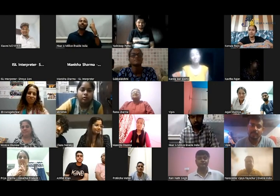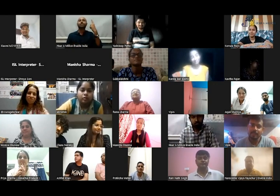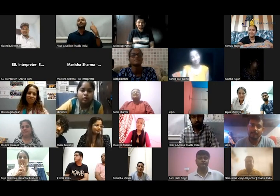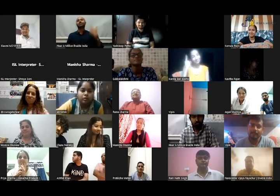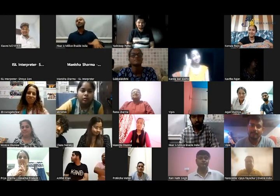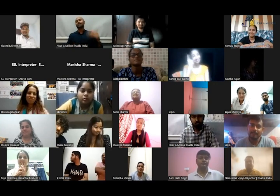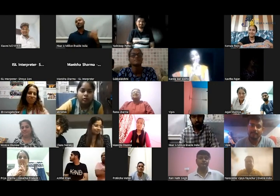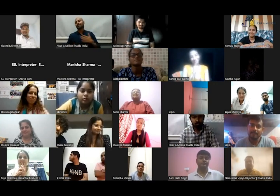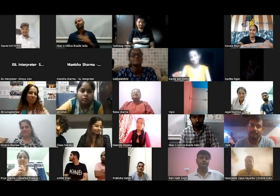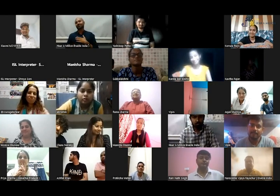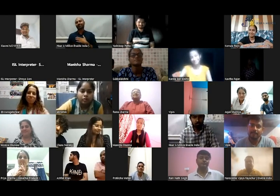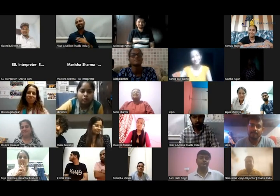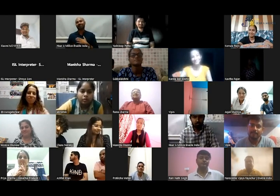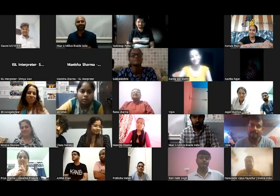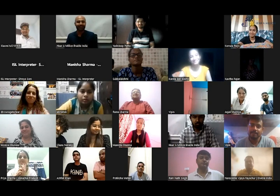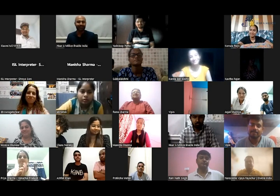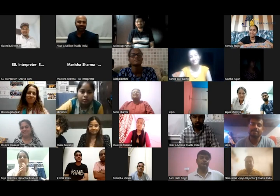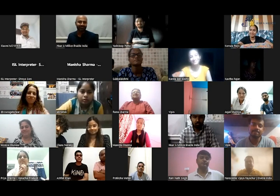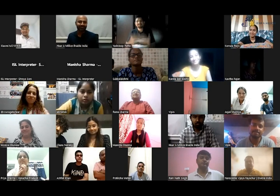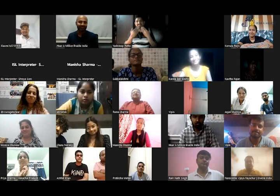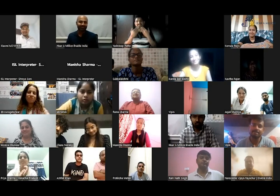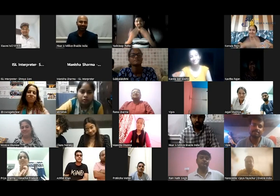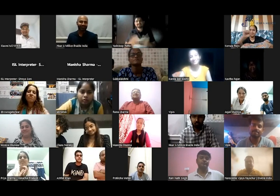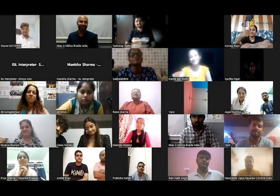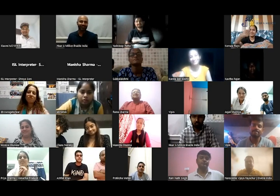always by the deaf community in India.